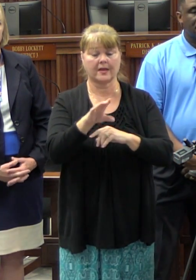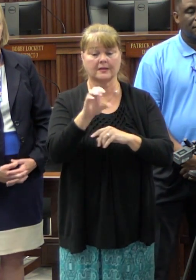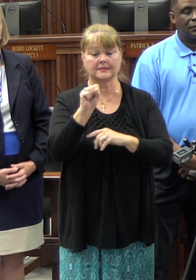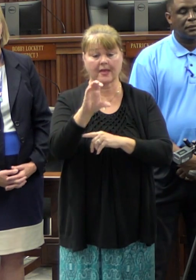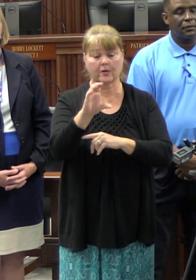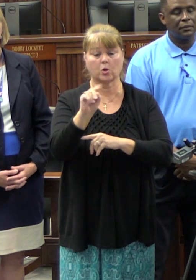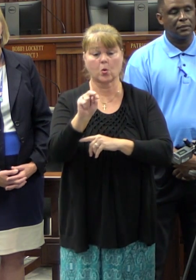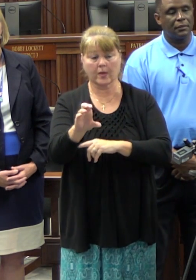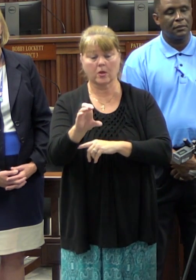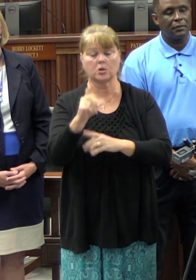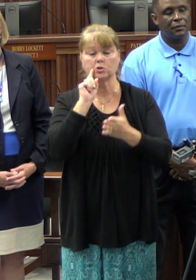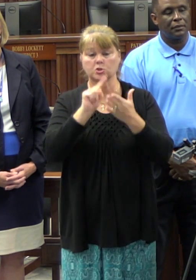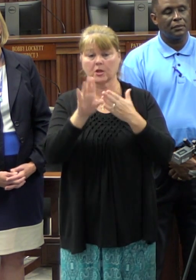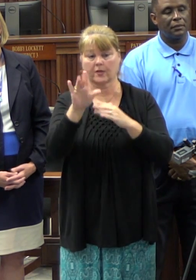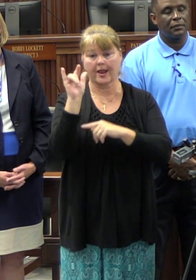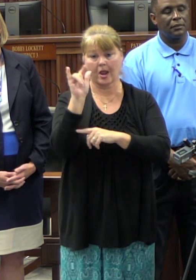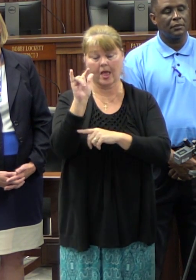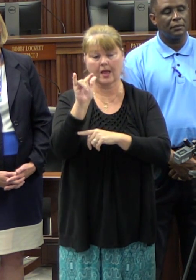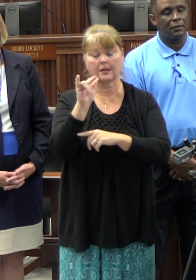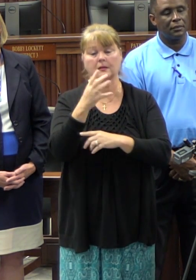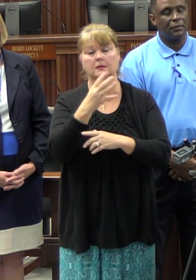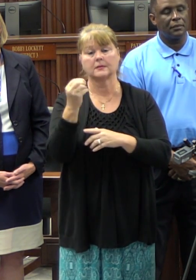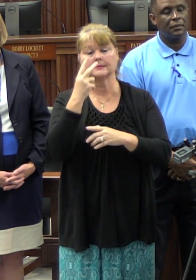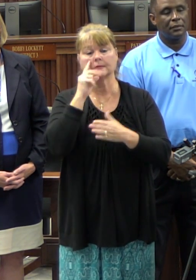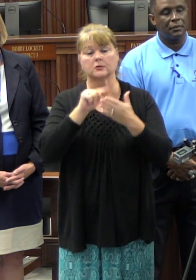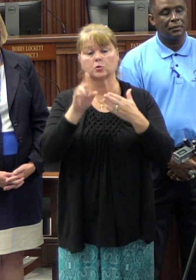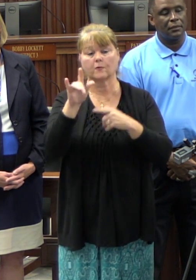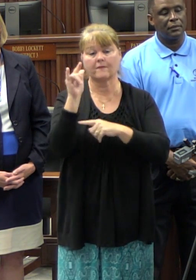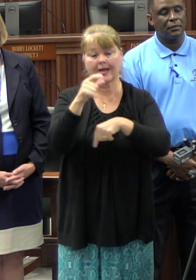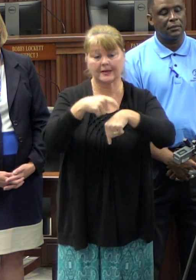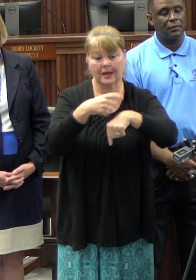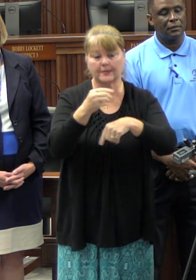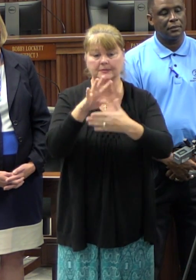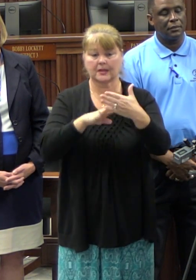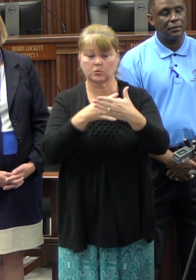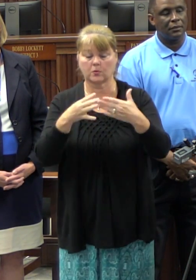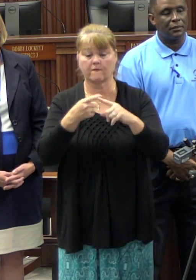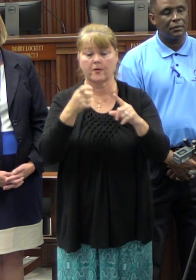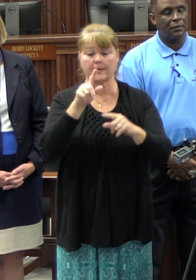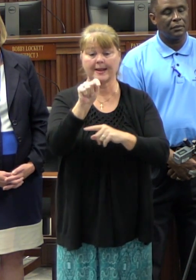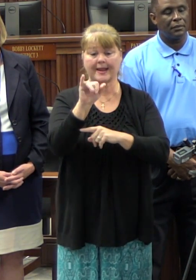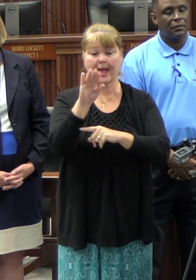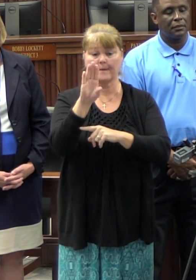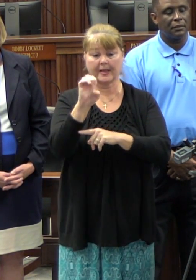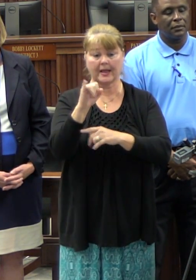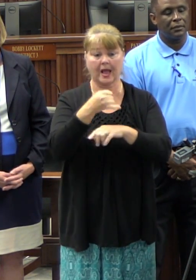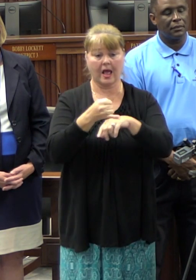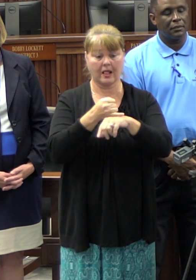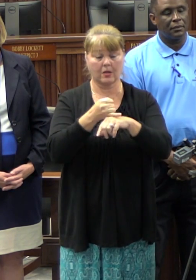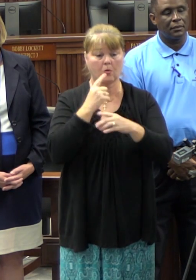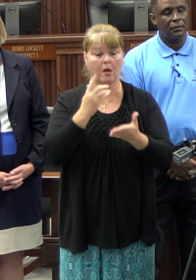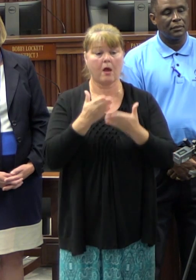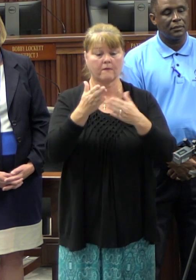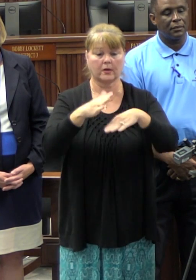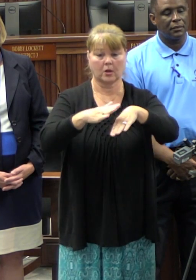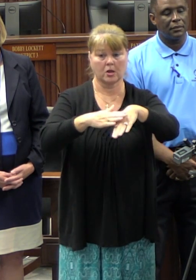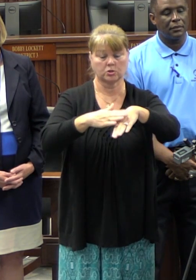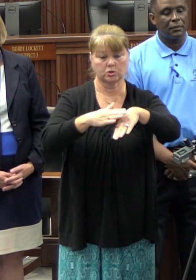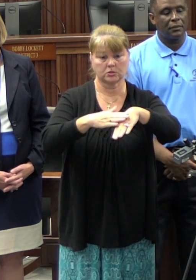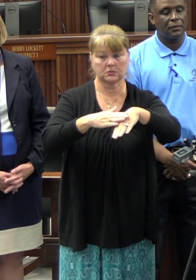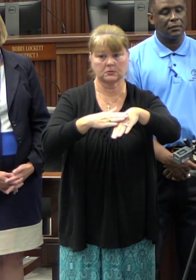check with their airlines to verify flight times and schedules. From Tybee Island, he's offering a word of